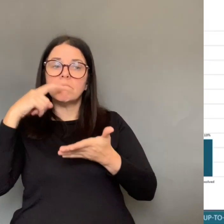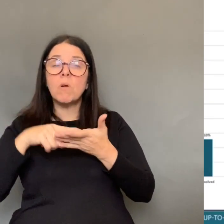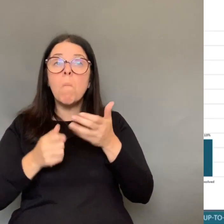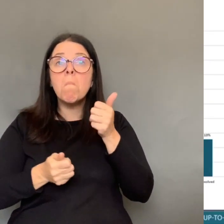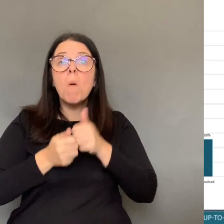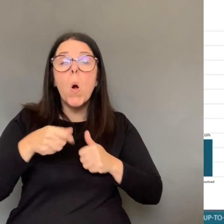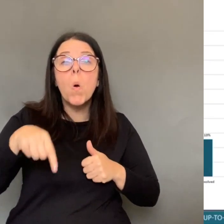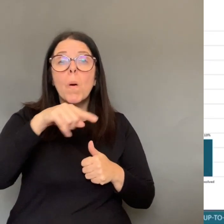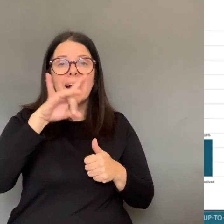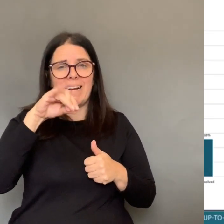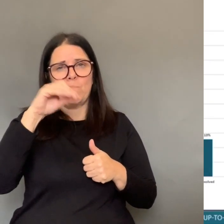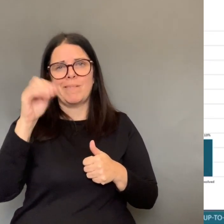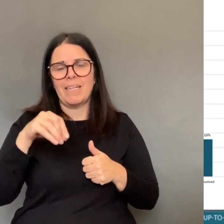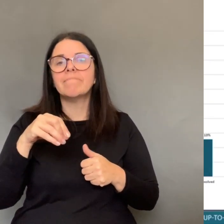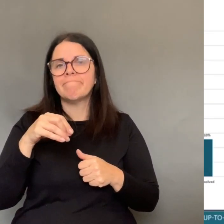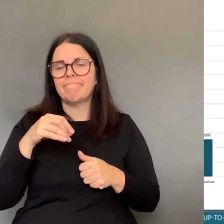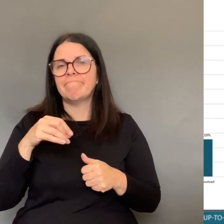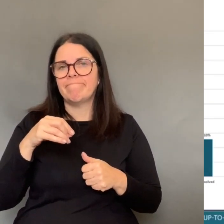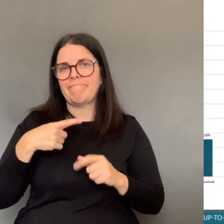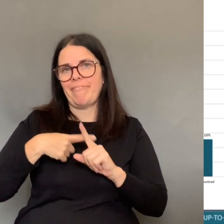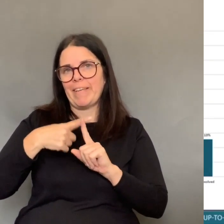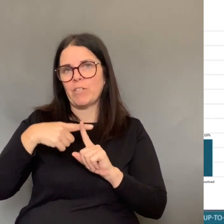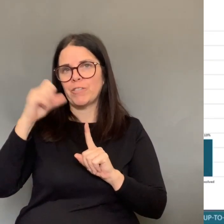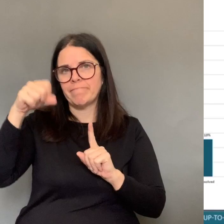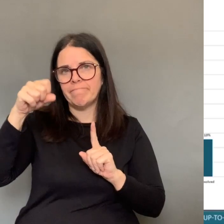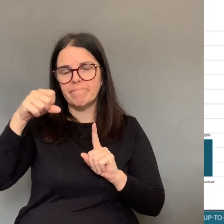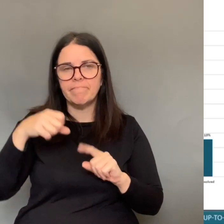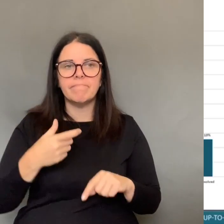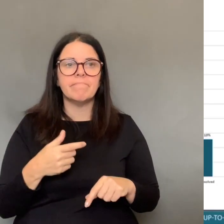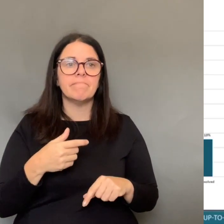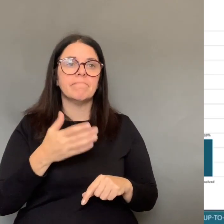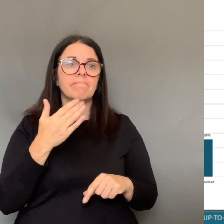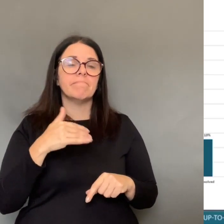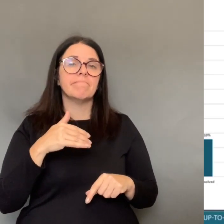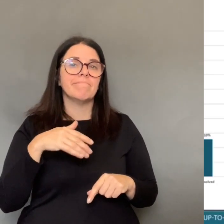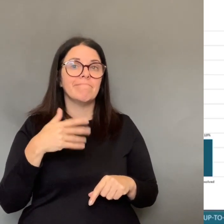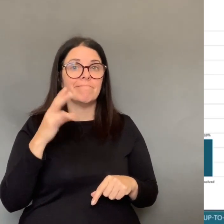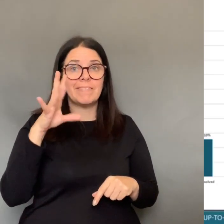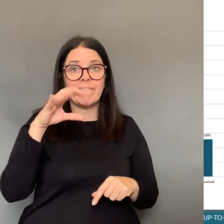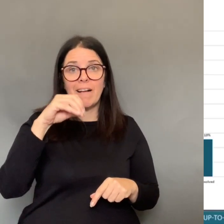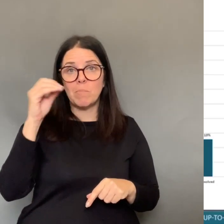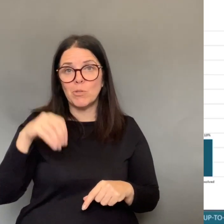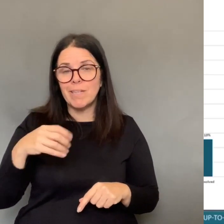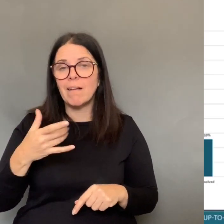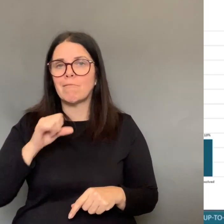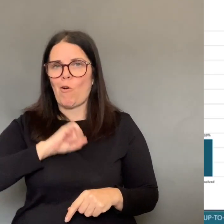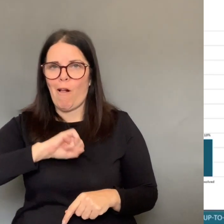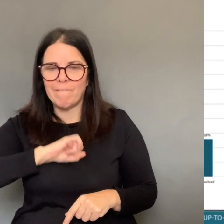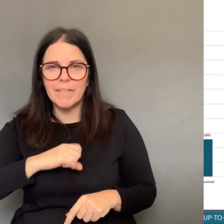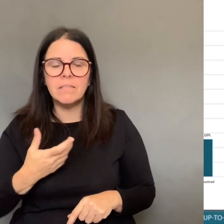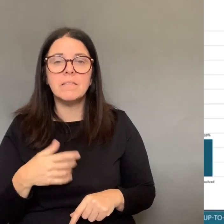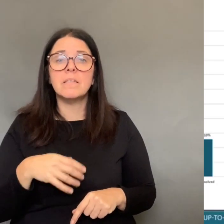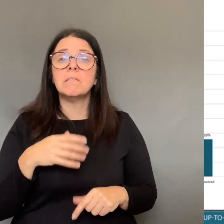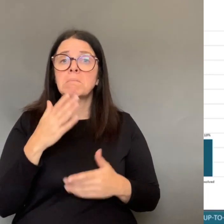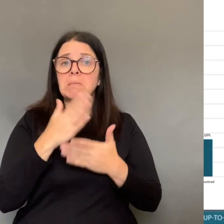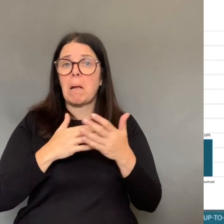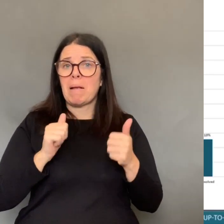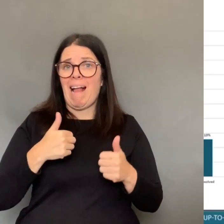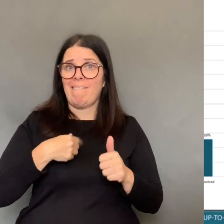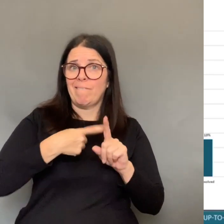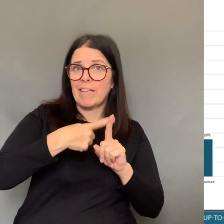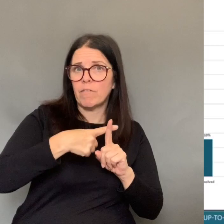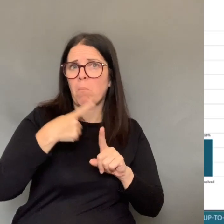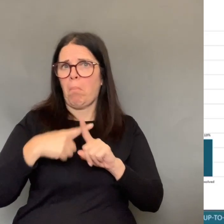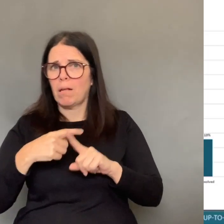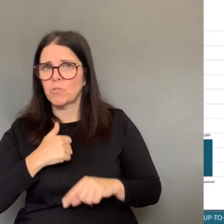So where are we with all these cases? And we can say that roughly half of these cases are self-isolating in the community right now. More